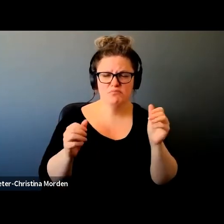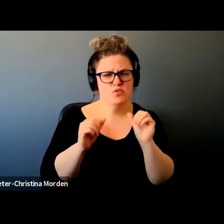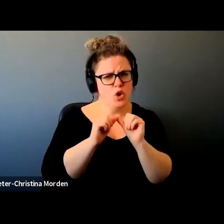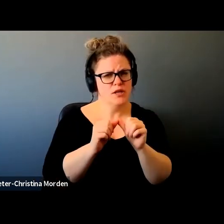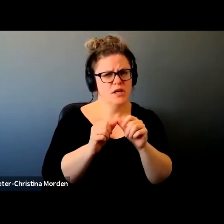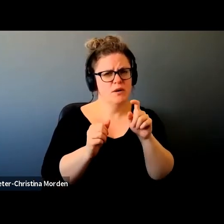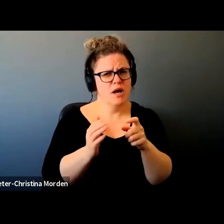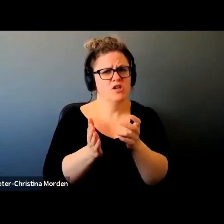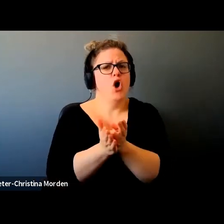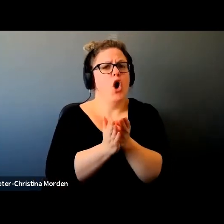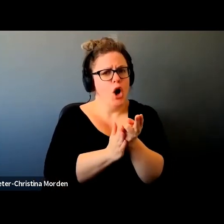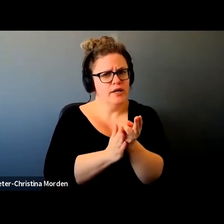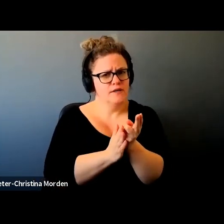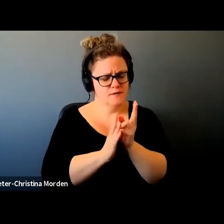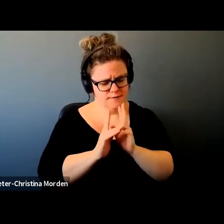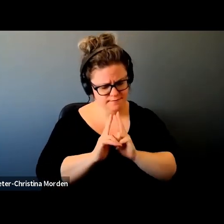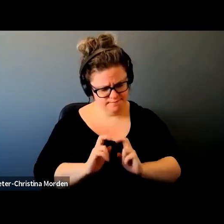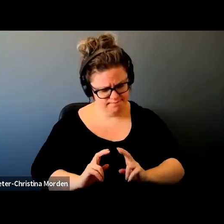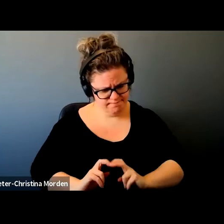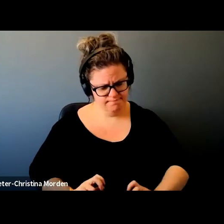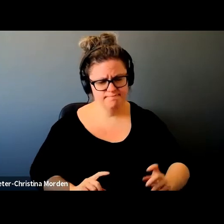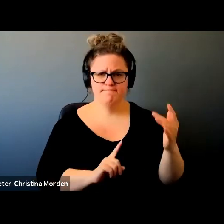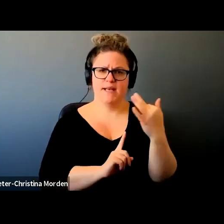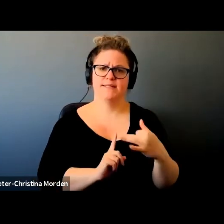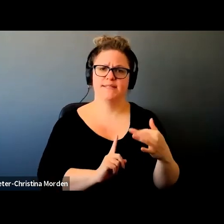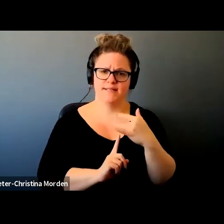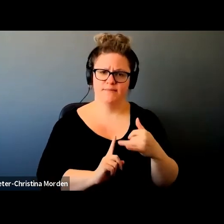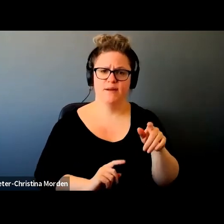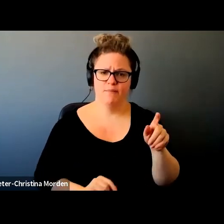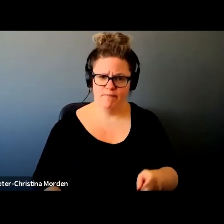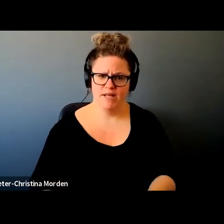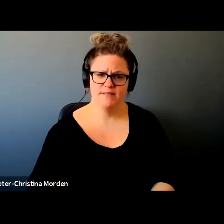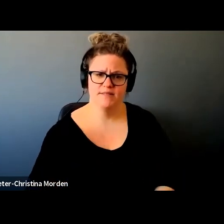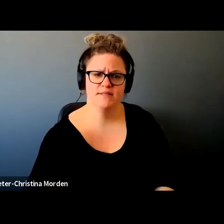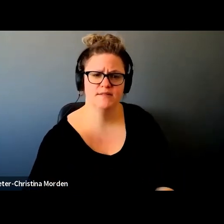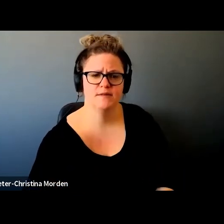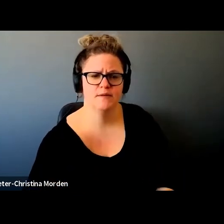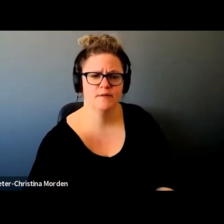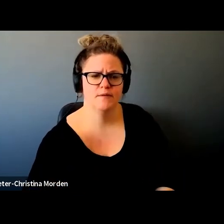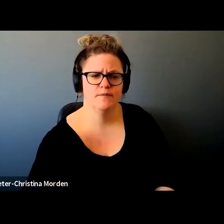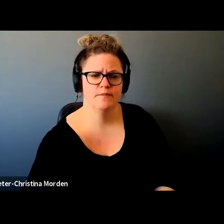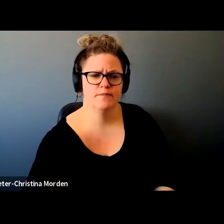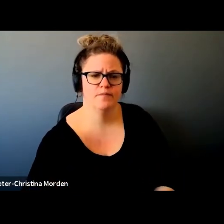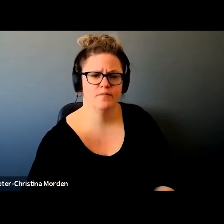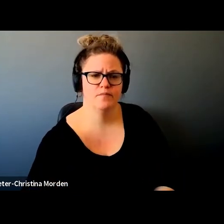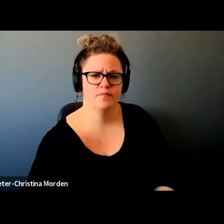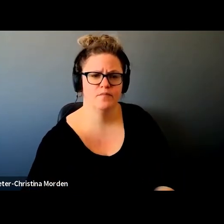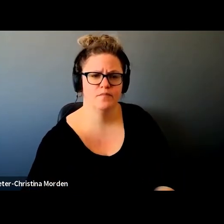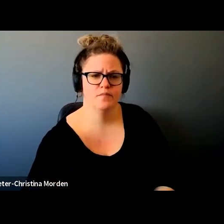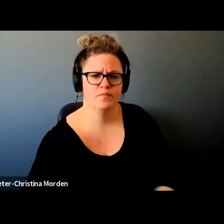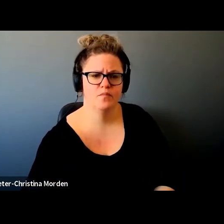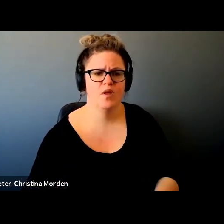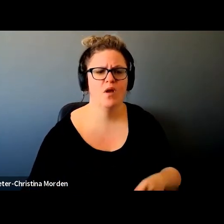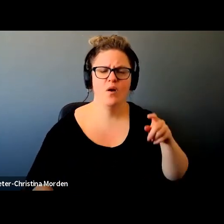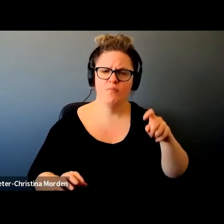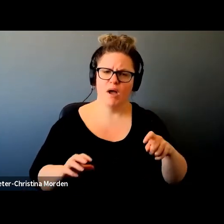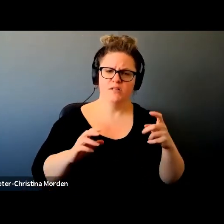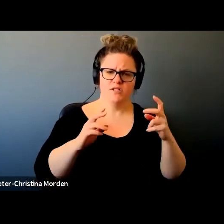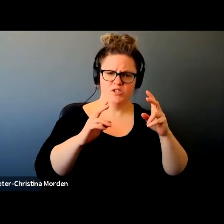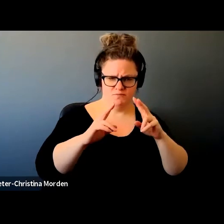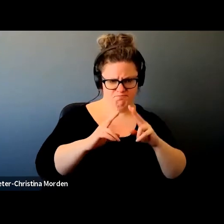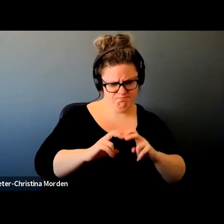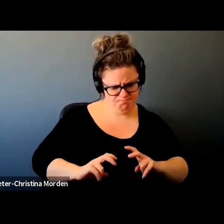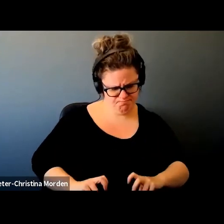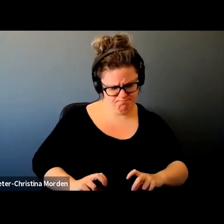self assessment, where you're looking truly at the strengths and weaknesses that you have